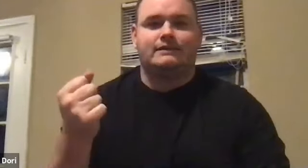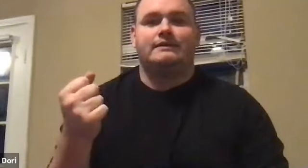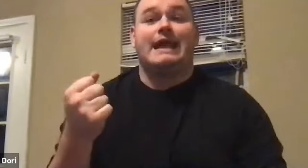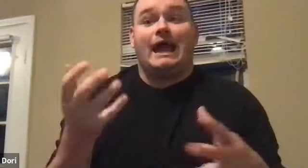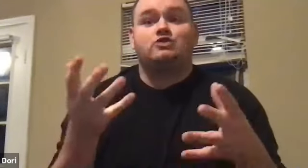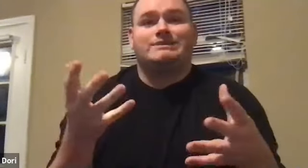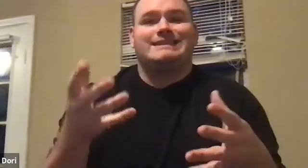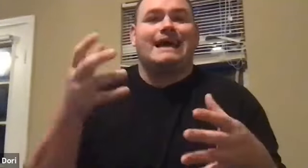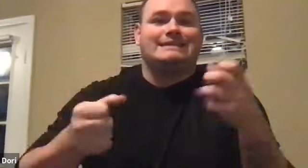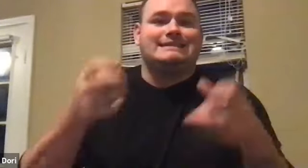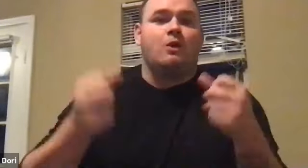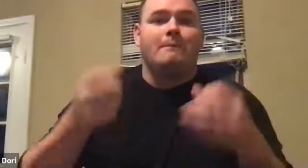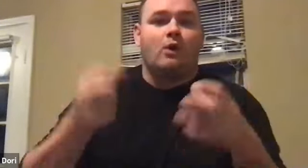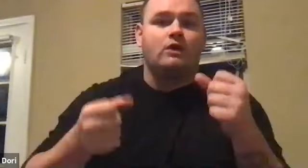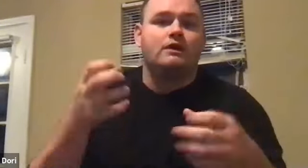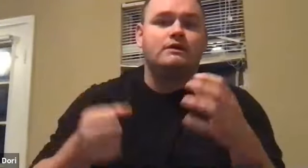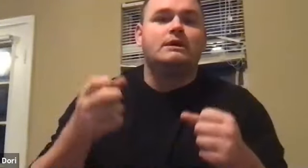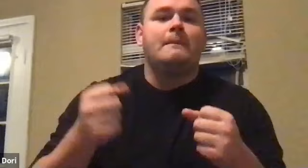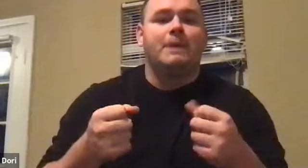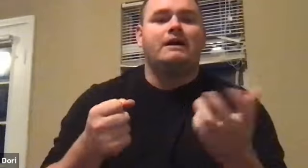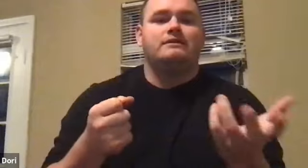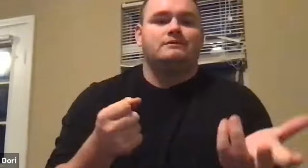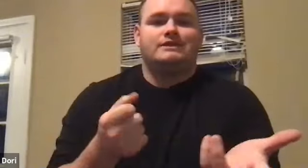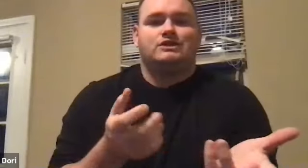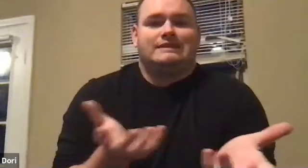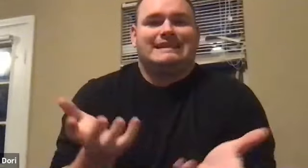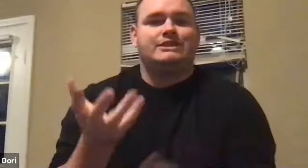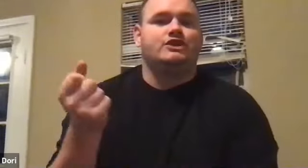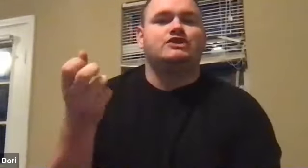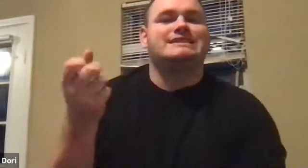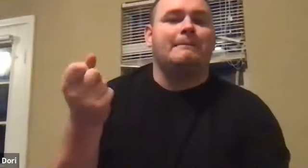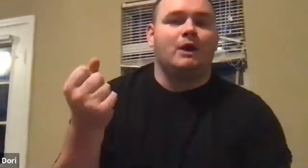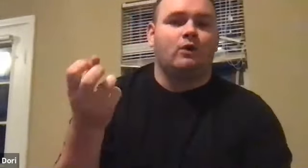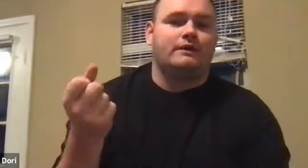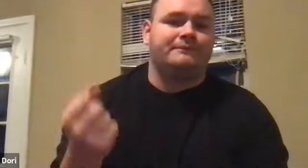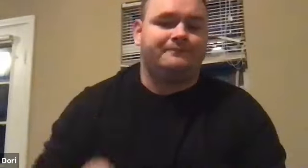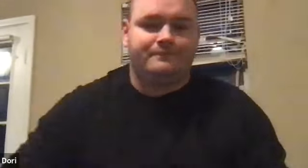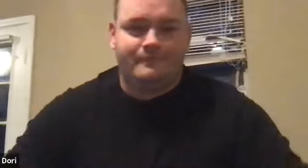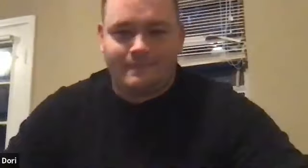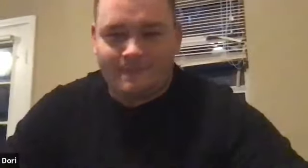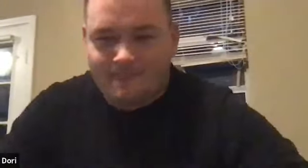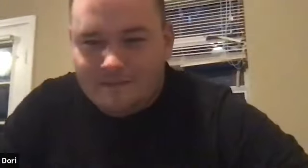The actual sign is still milk, but it's easier just to sign milk.